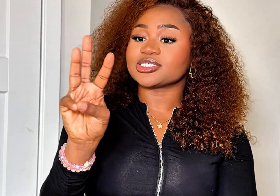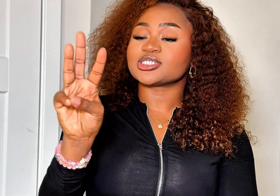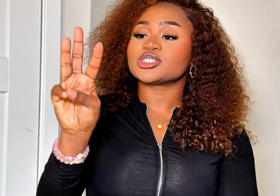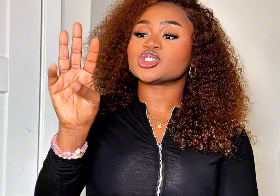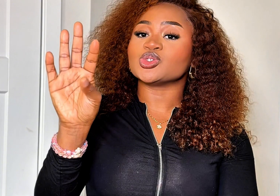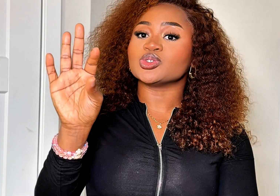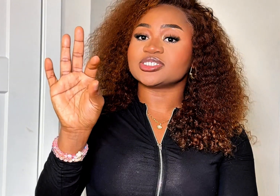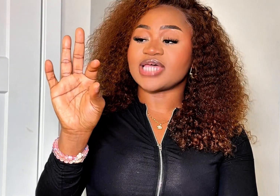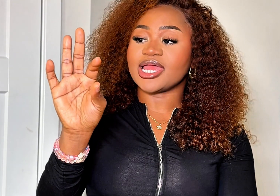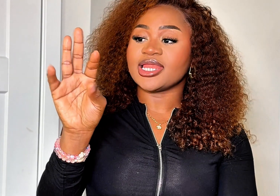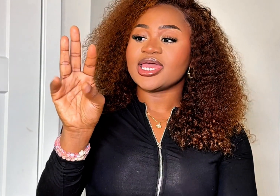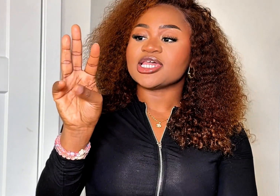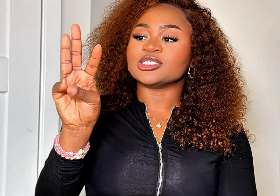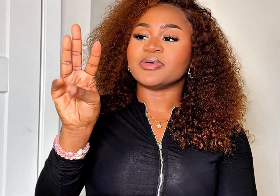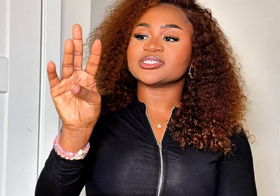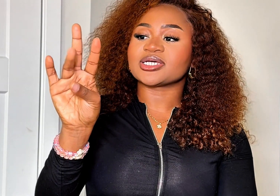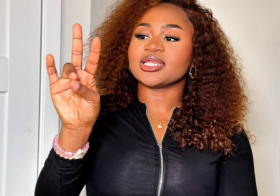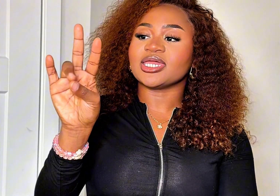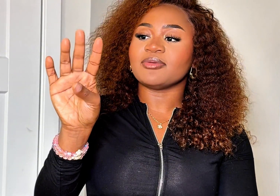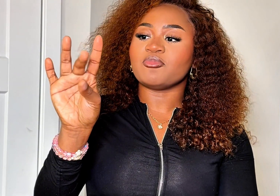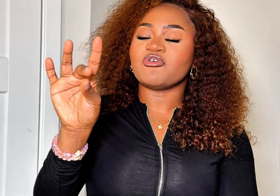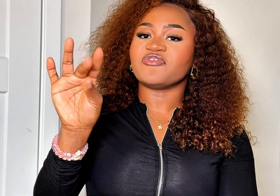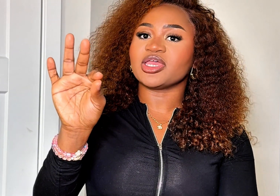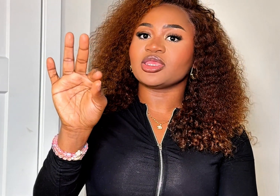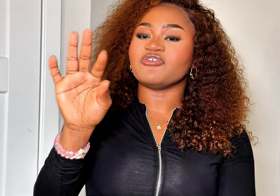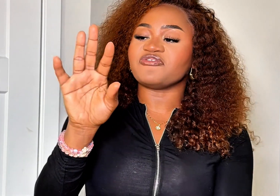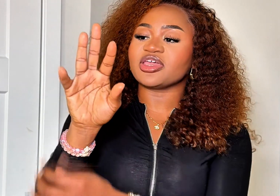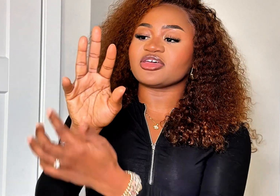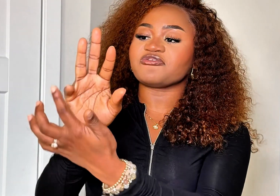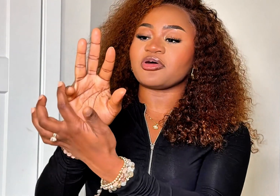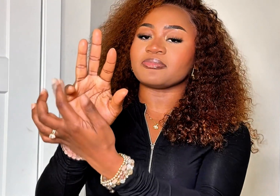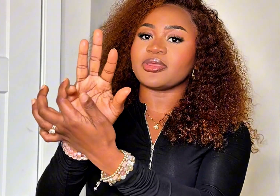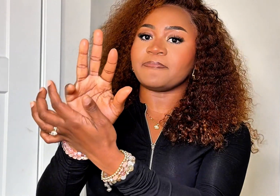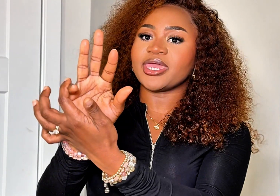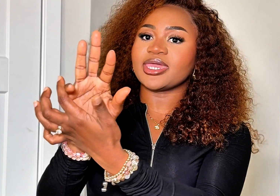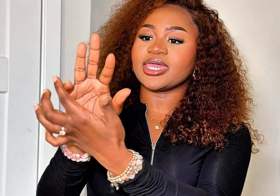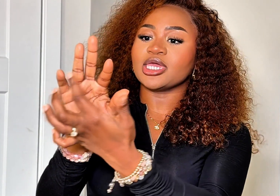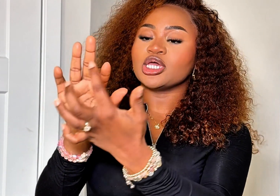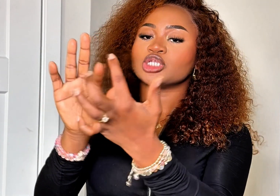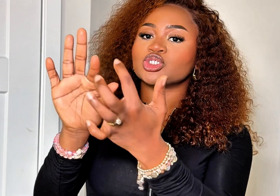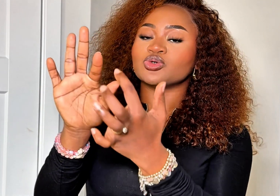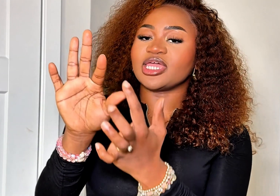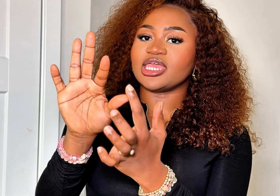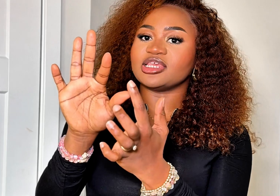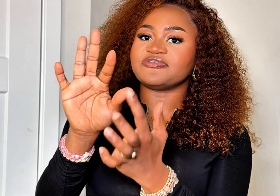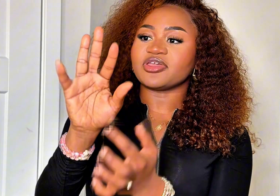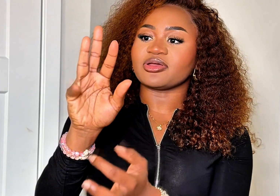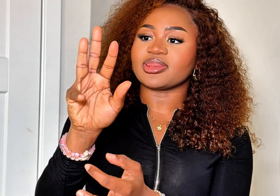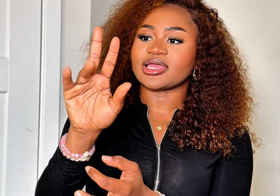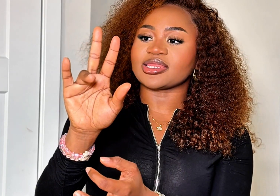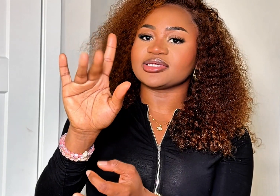6 to 10 is basically moving your finger from the pinky to the index finger like